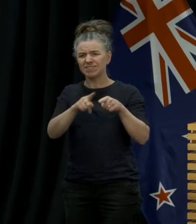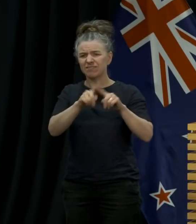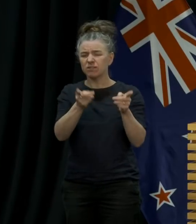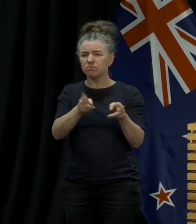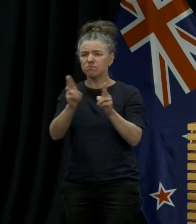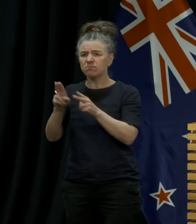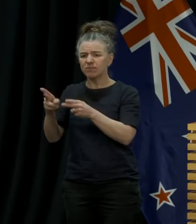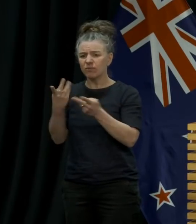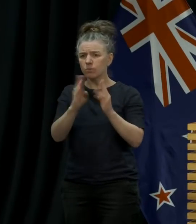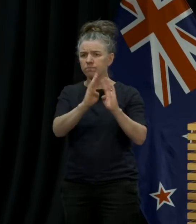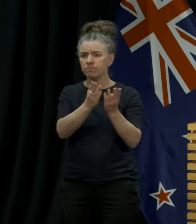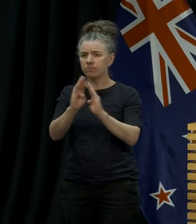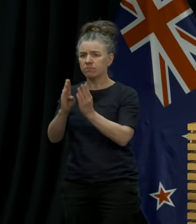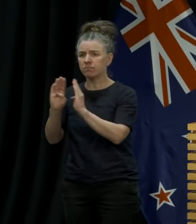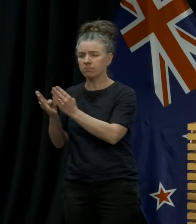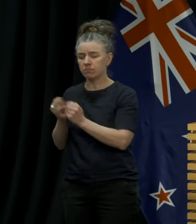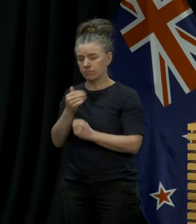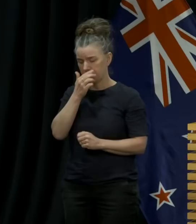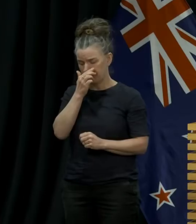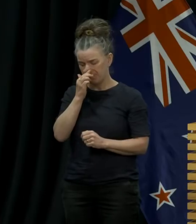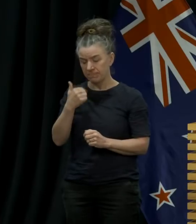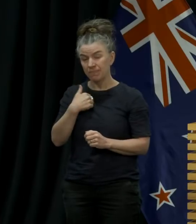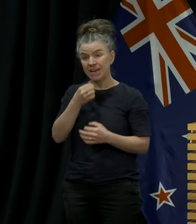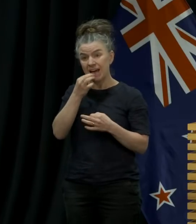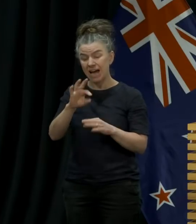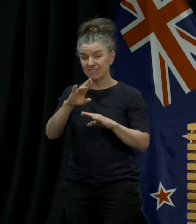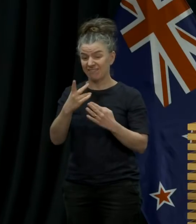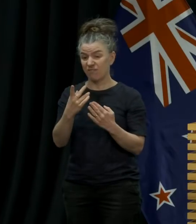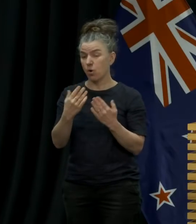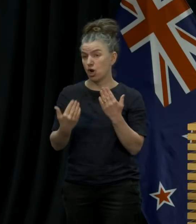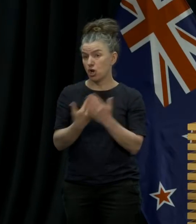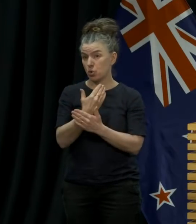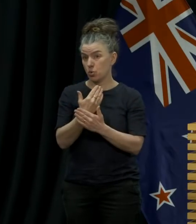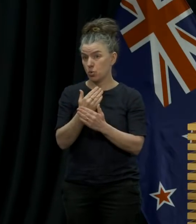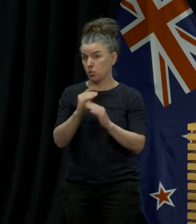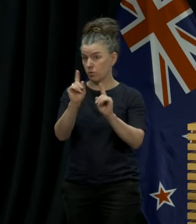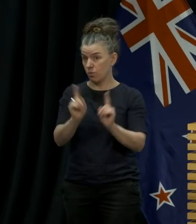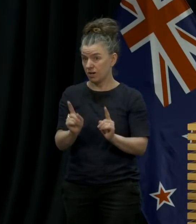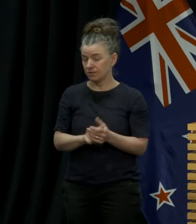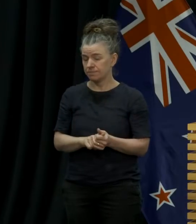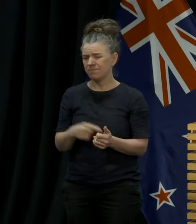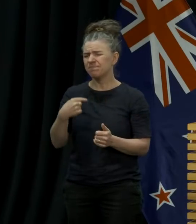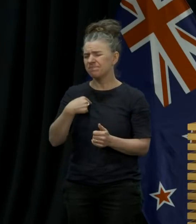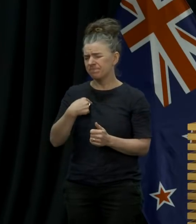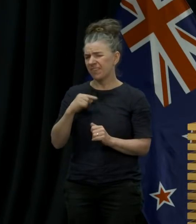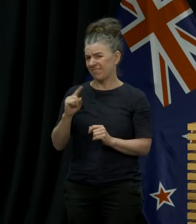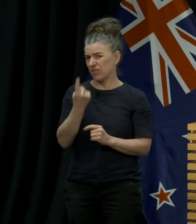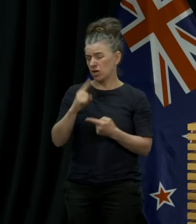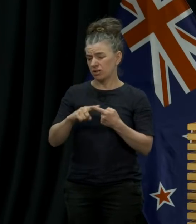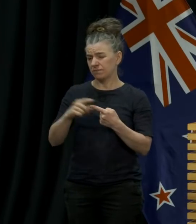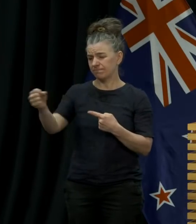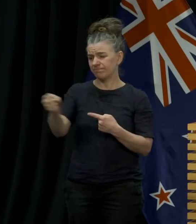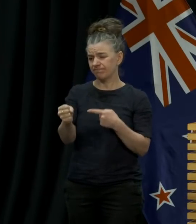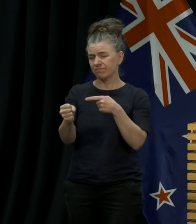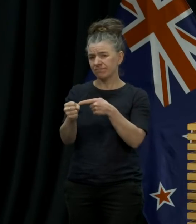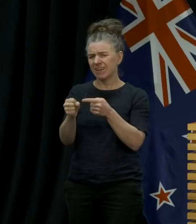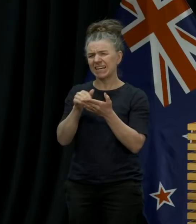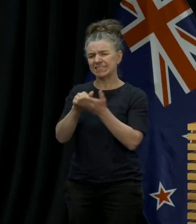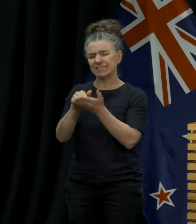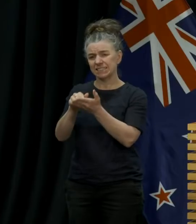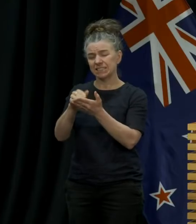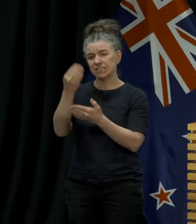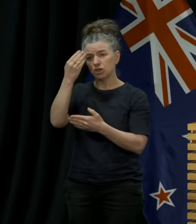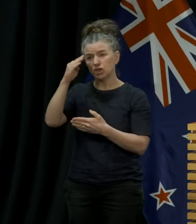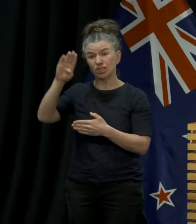following changes that I have required. Firstly, I am appointing the Assistant Chief